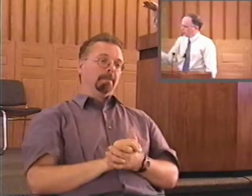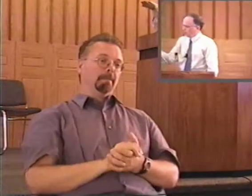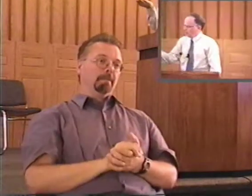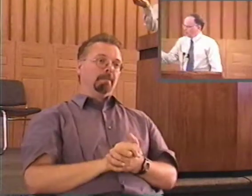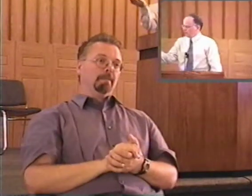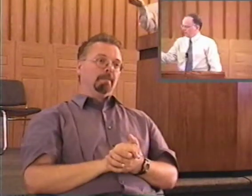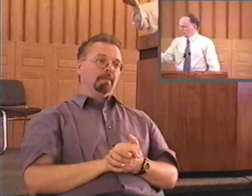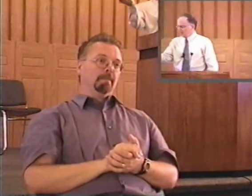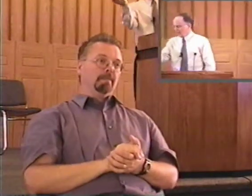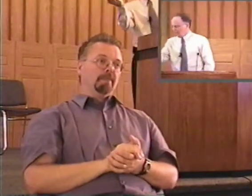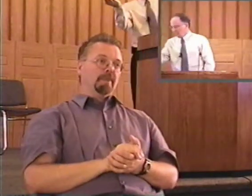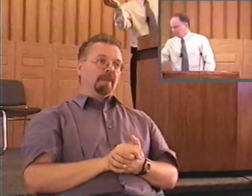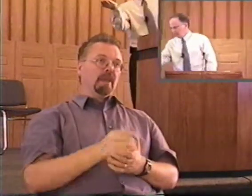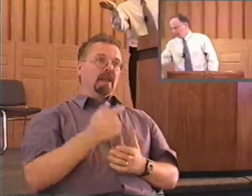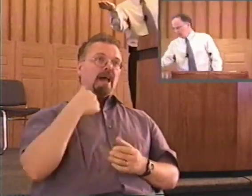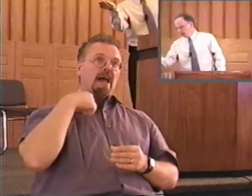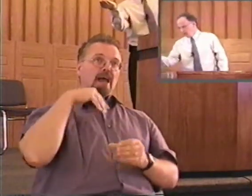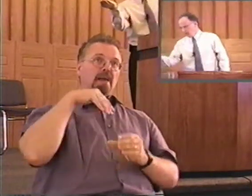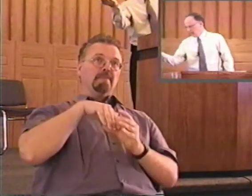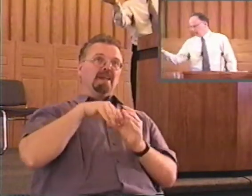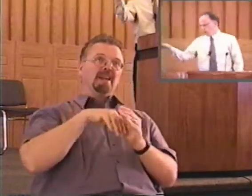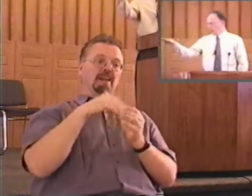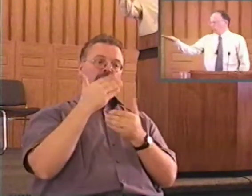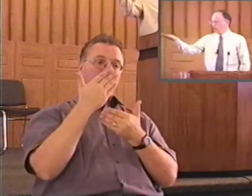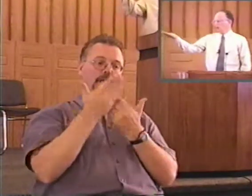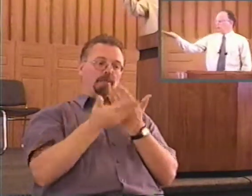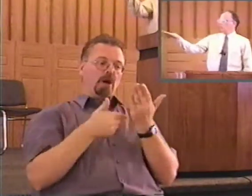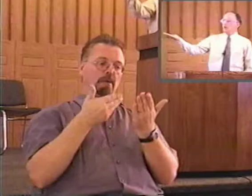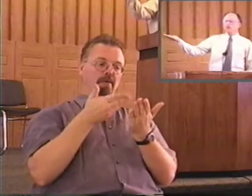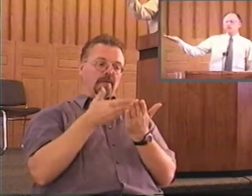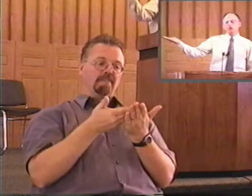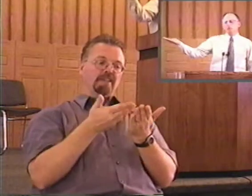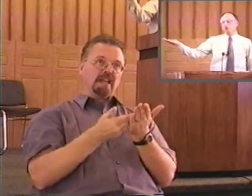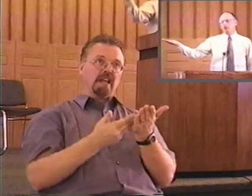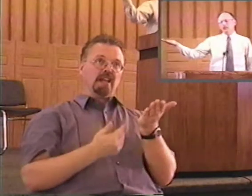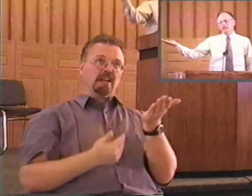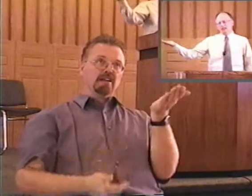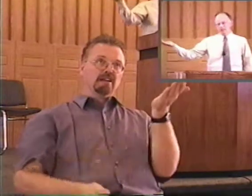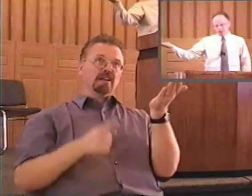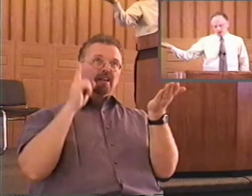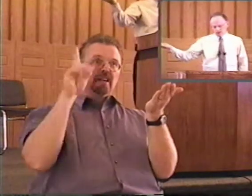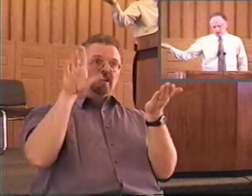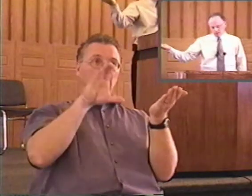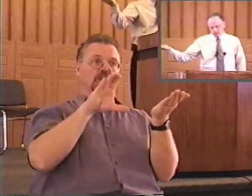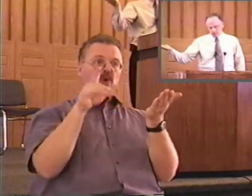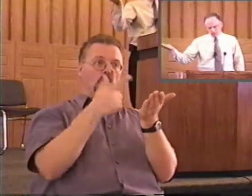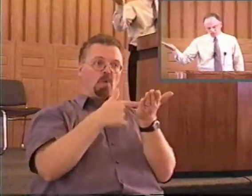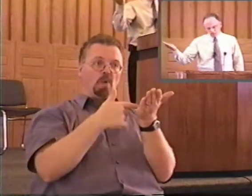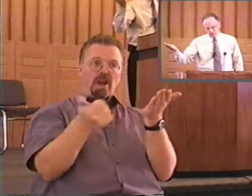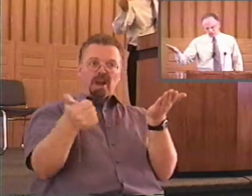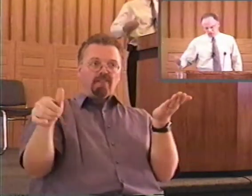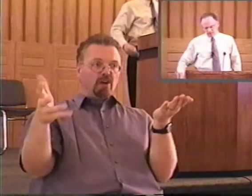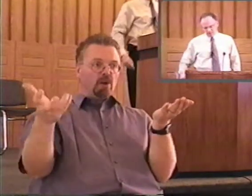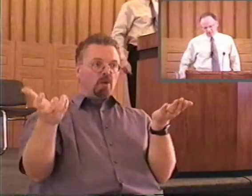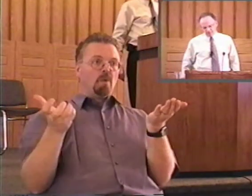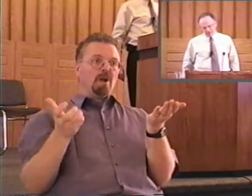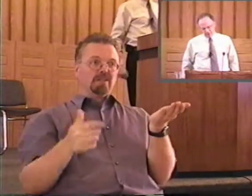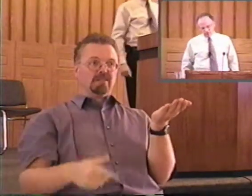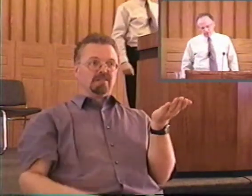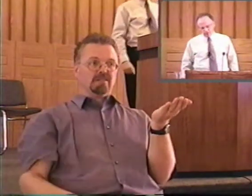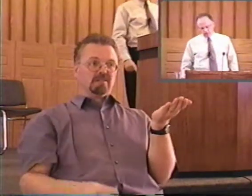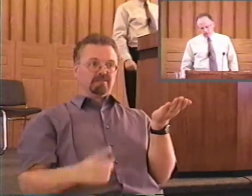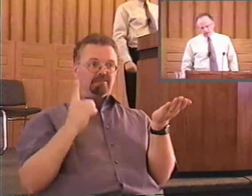I'm in the palm of his hand. He can do with me whatever he pleases. That's what it means